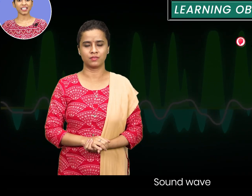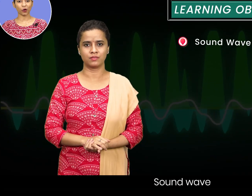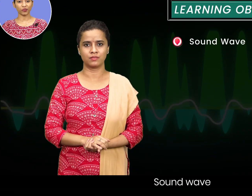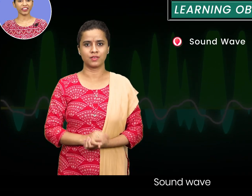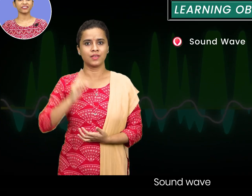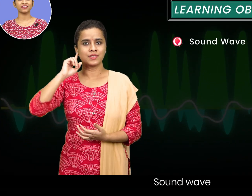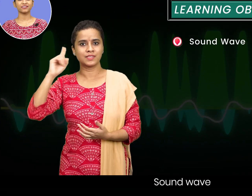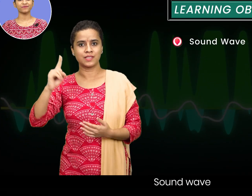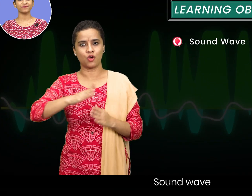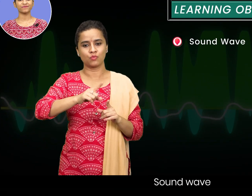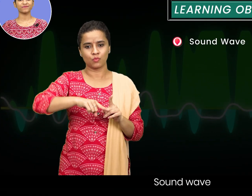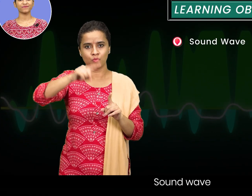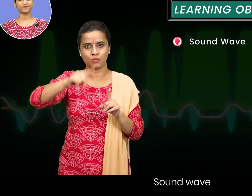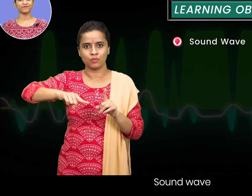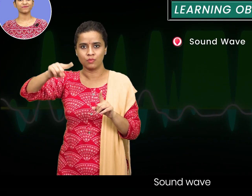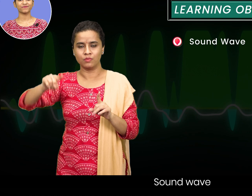sound wave,